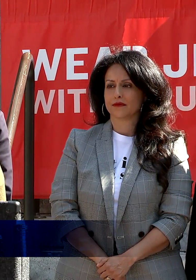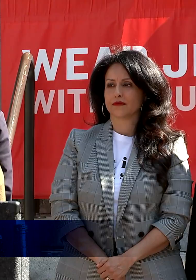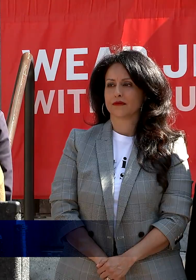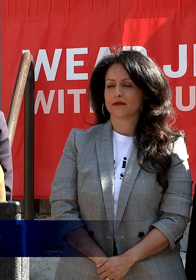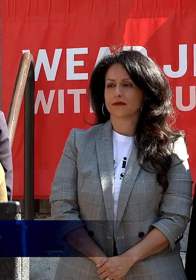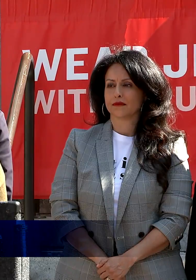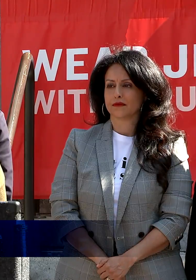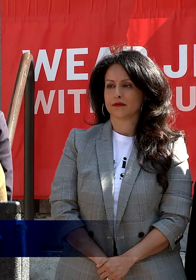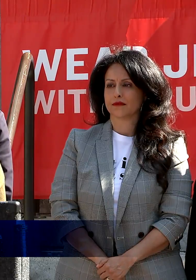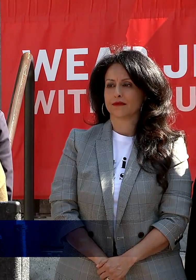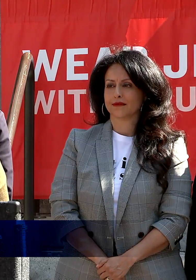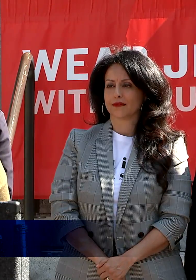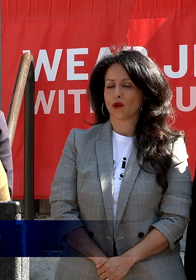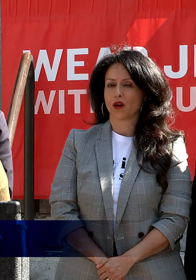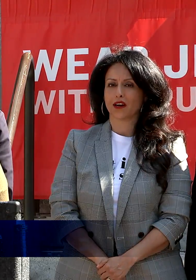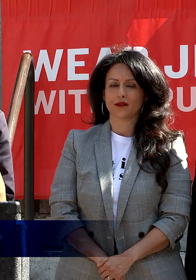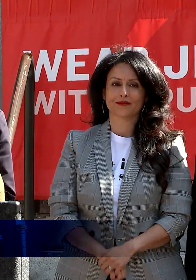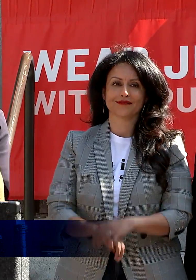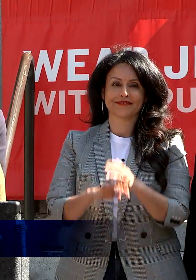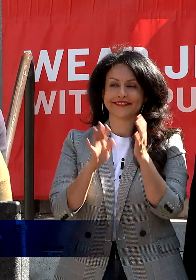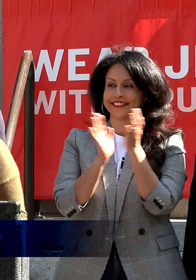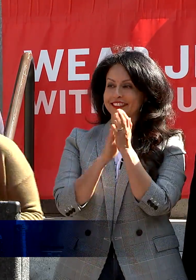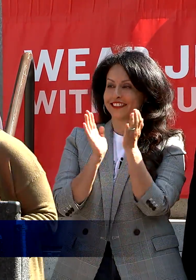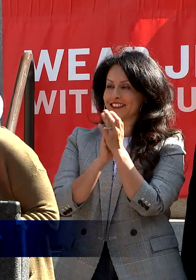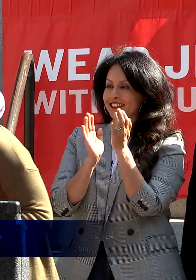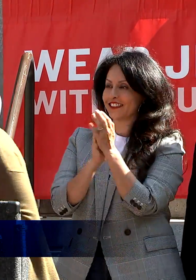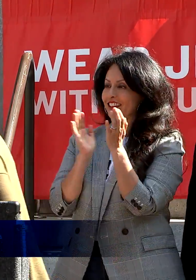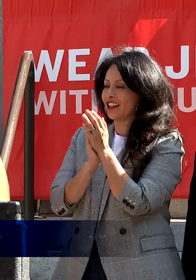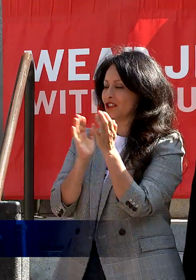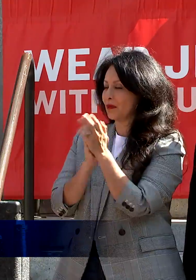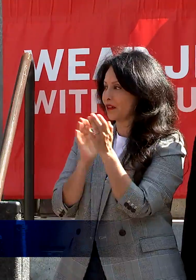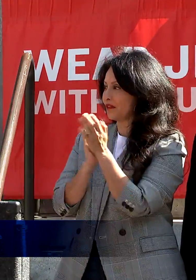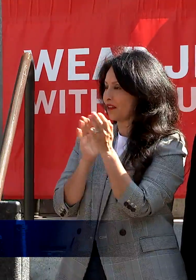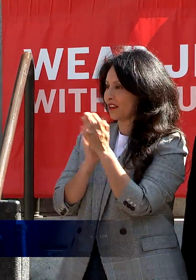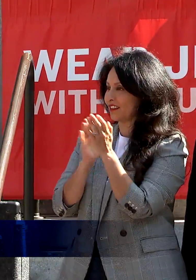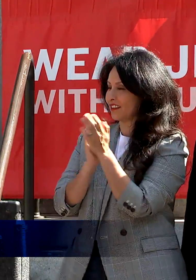she rest in peace. Thank you.